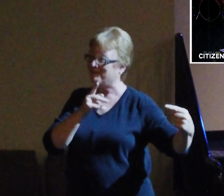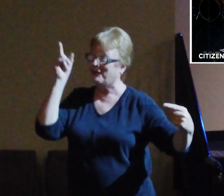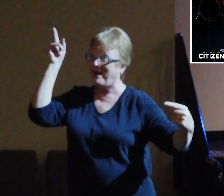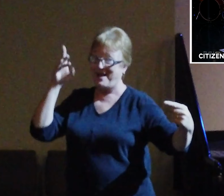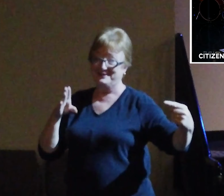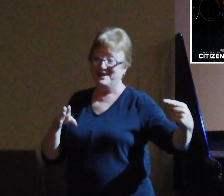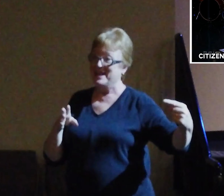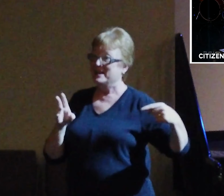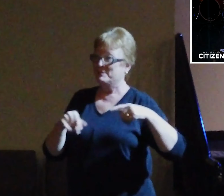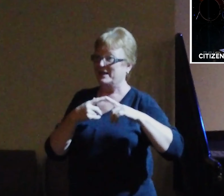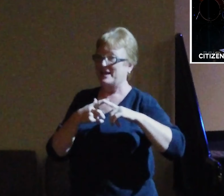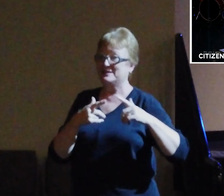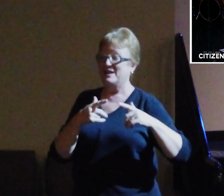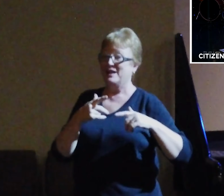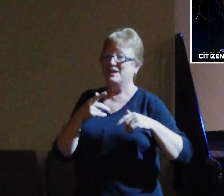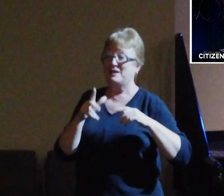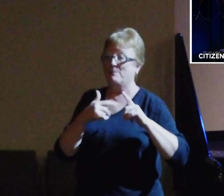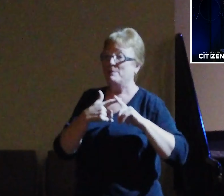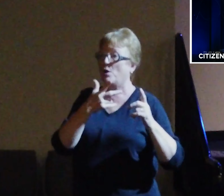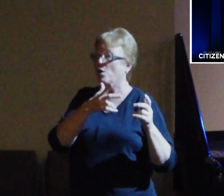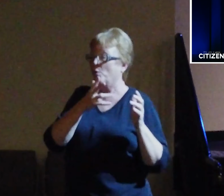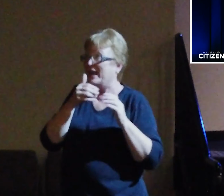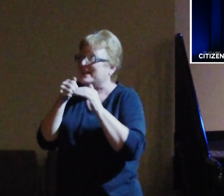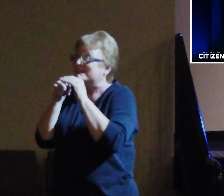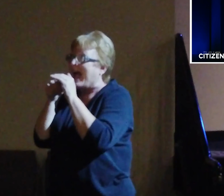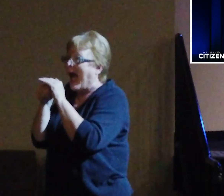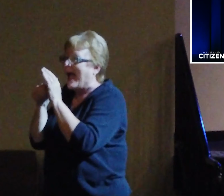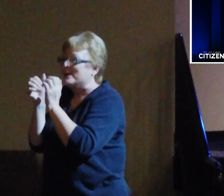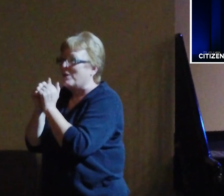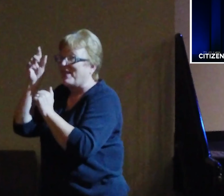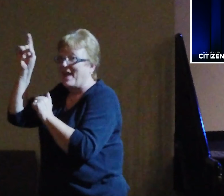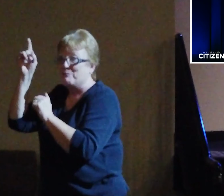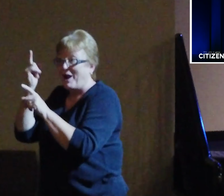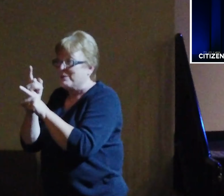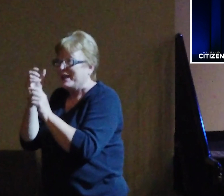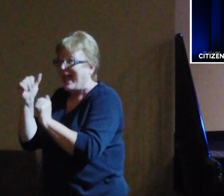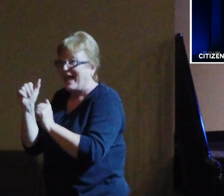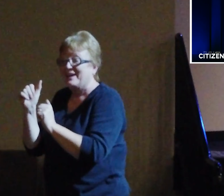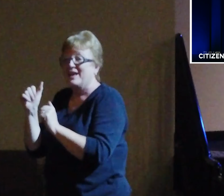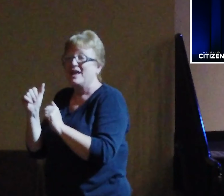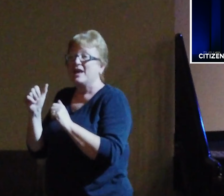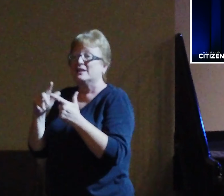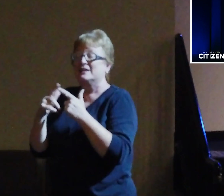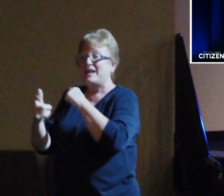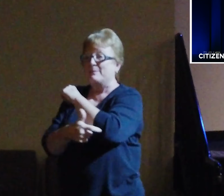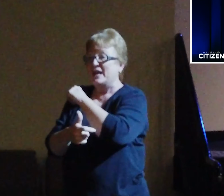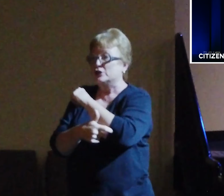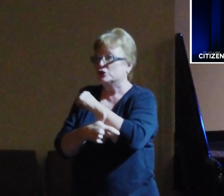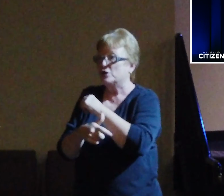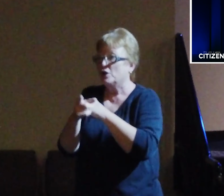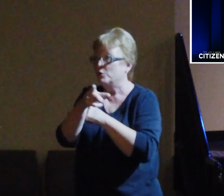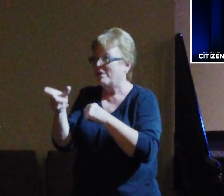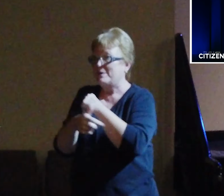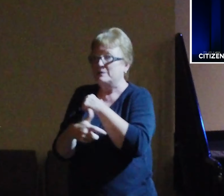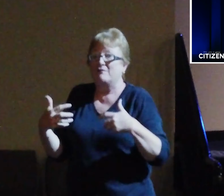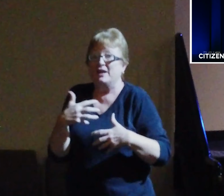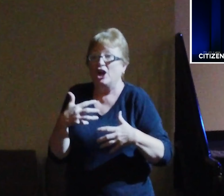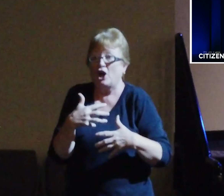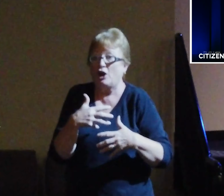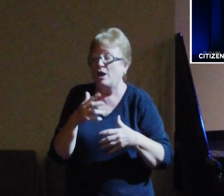refuge in him. The temptation to fear can create an opportunity for faith. Then